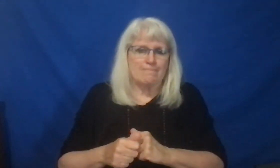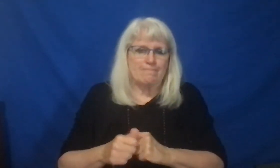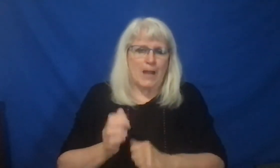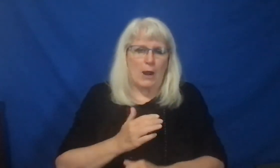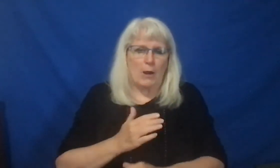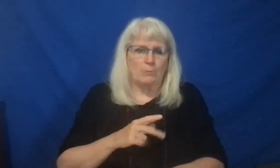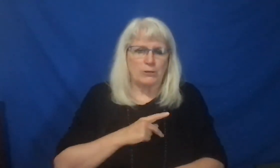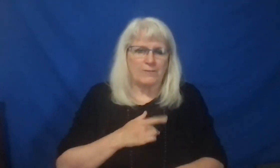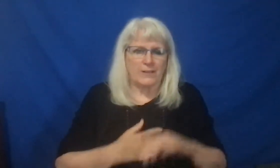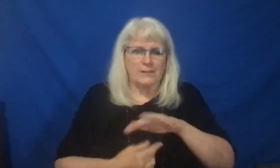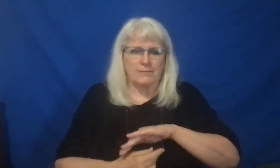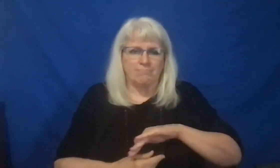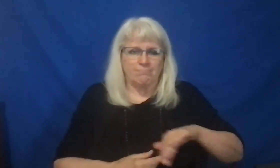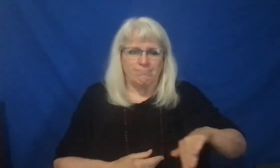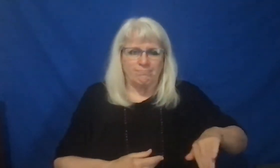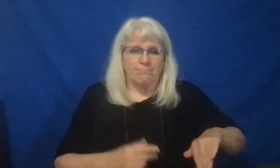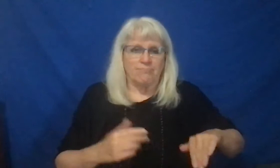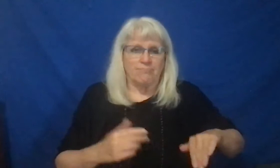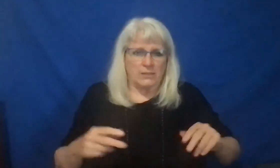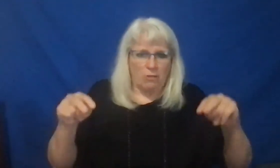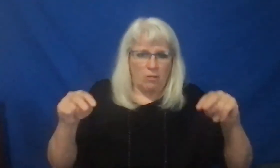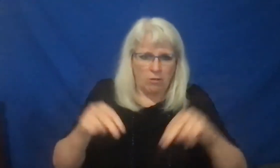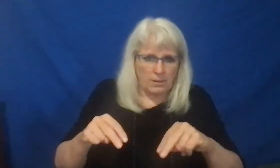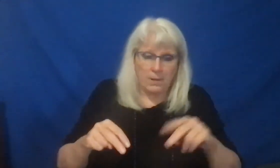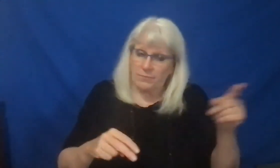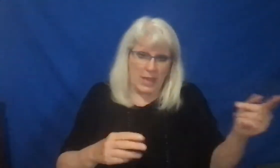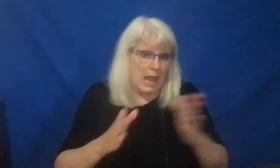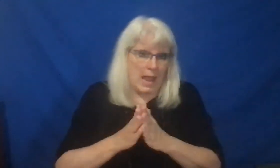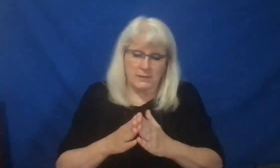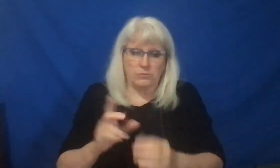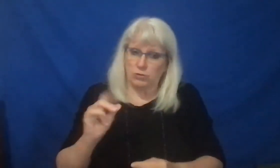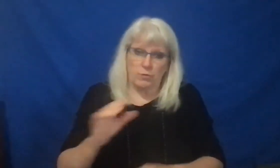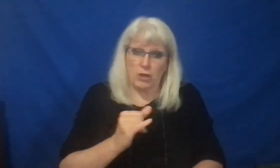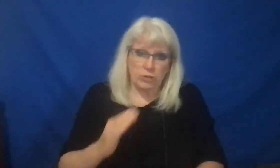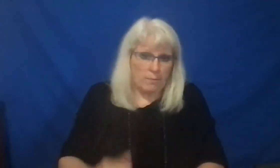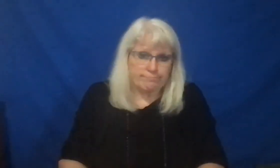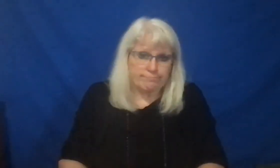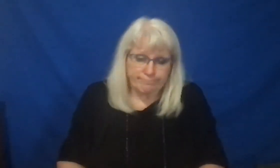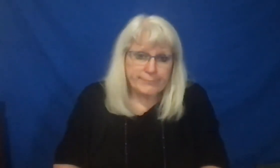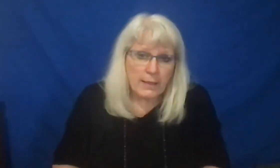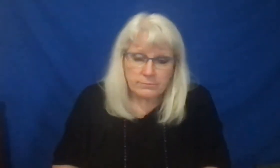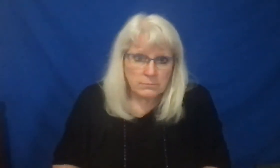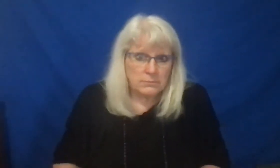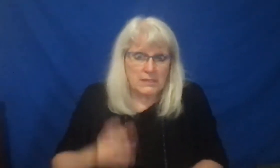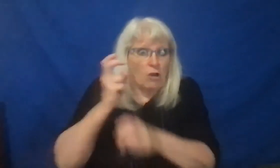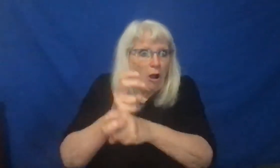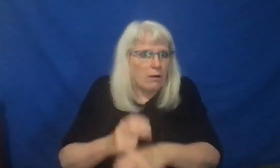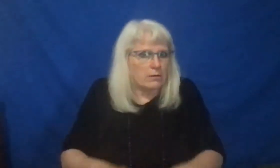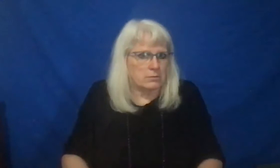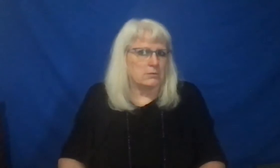We did we did what the fellowship requested, which was very hard, you know. And again, I had to